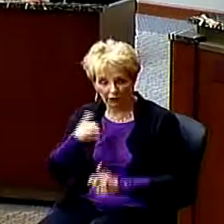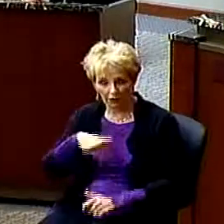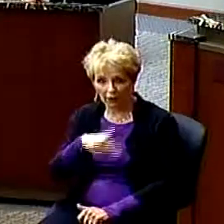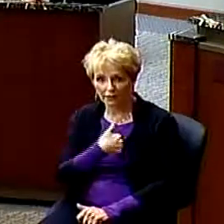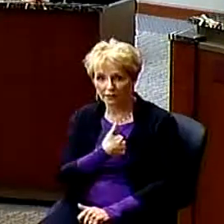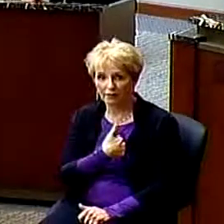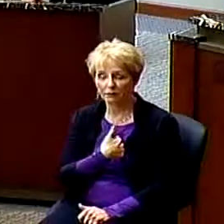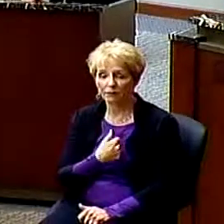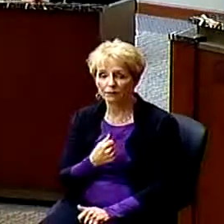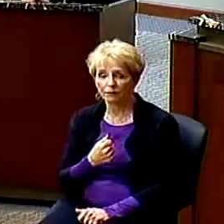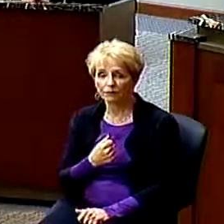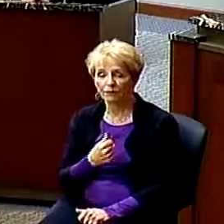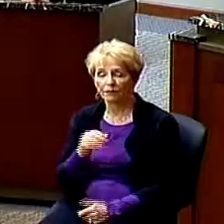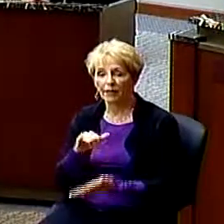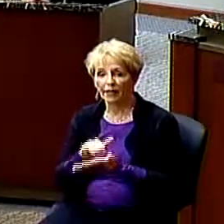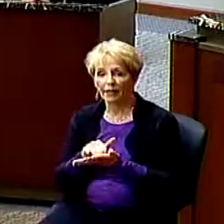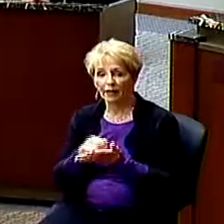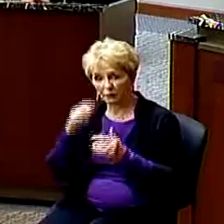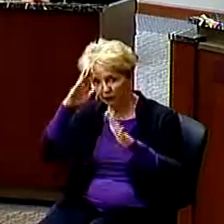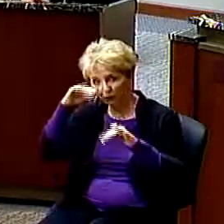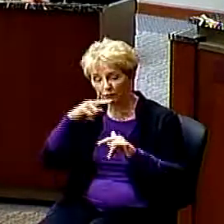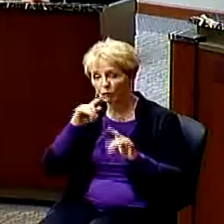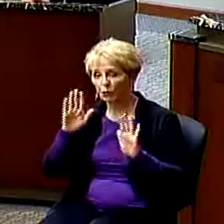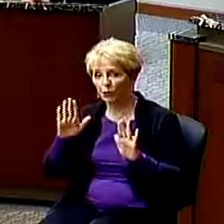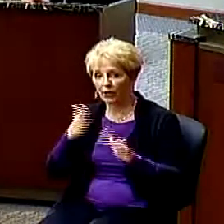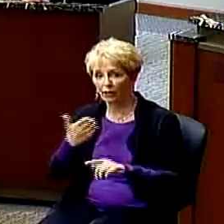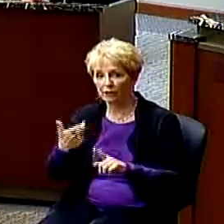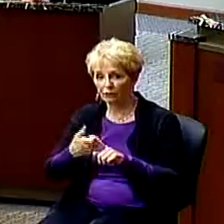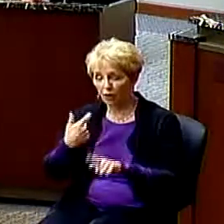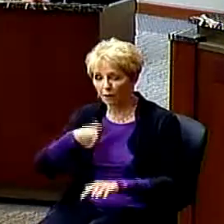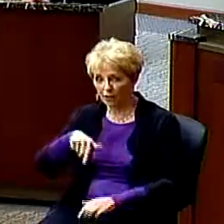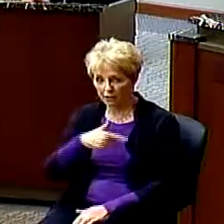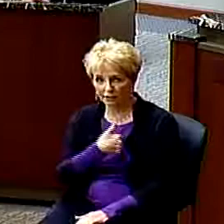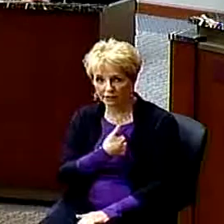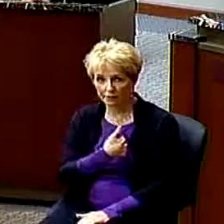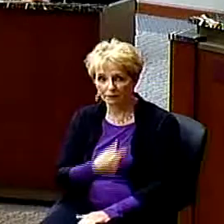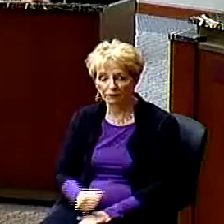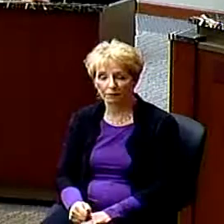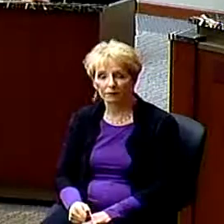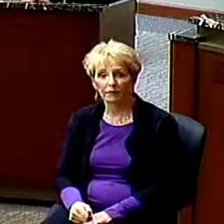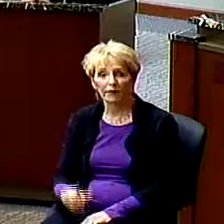us and that he expects great things from us.